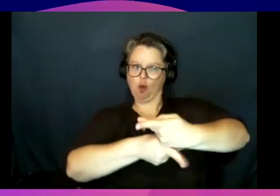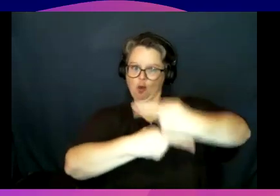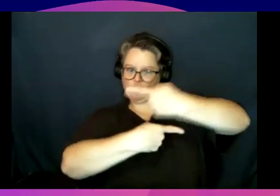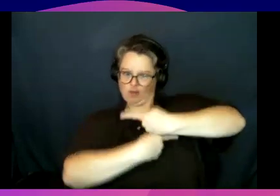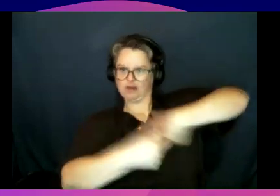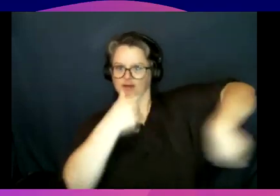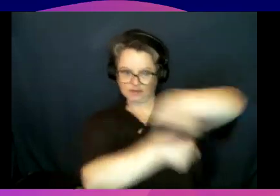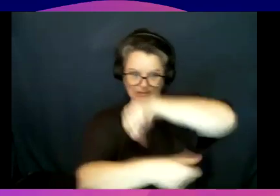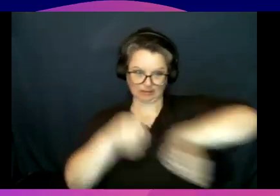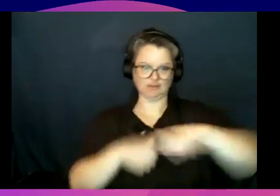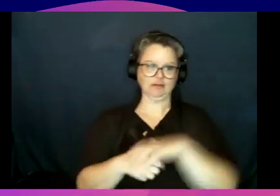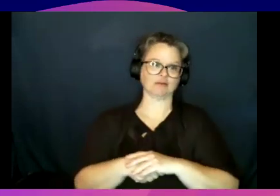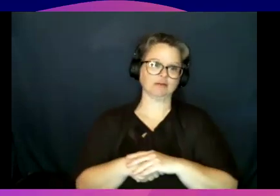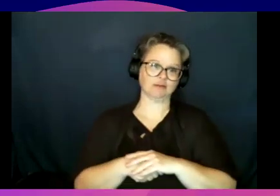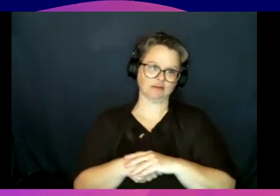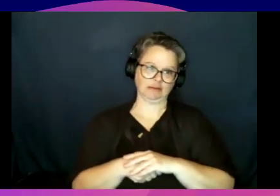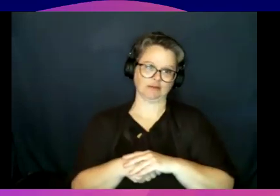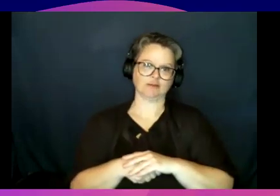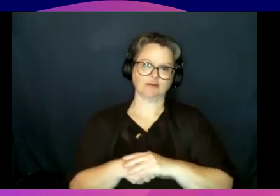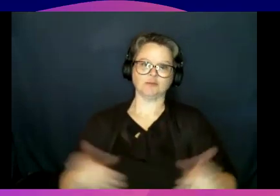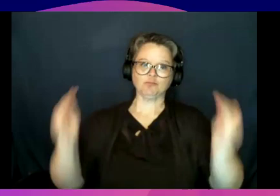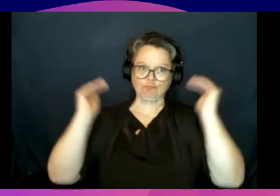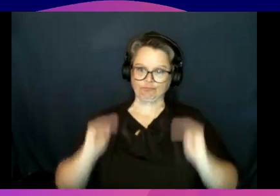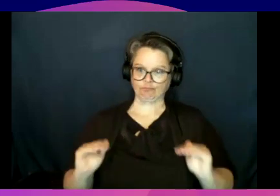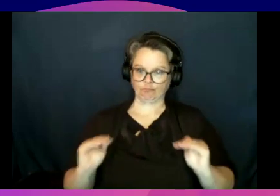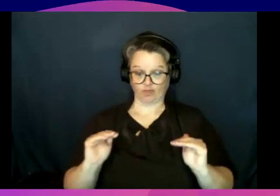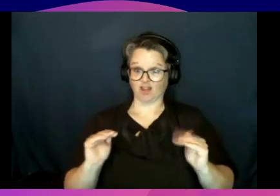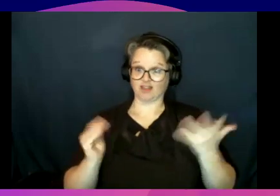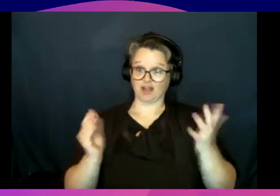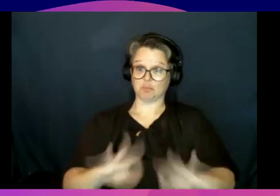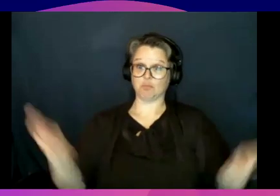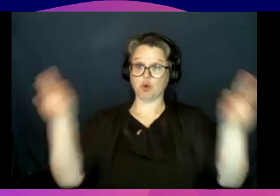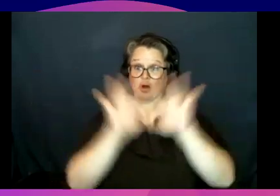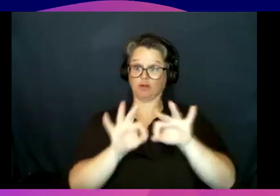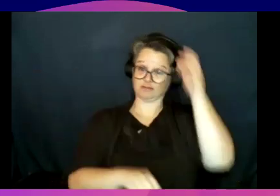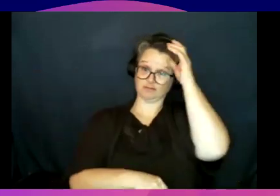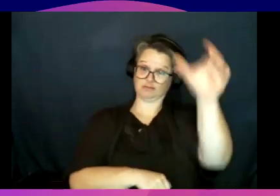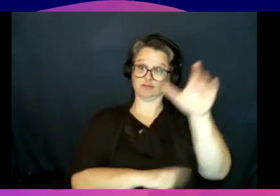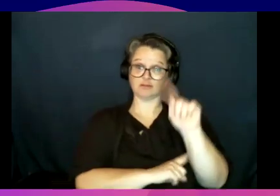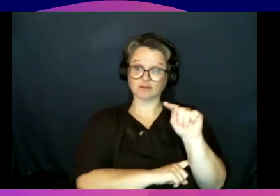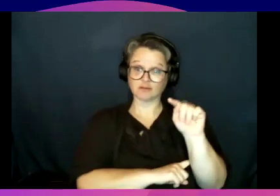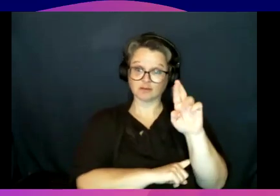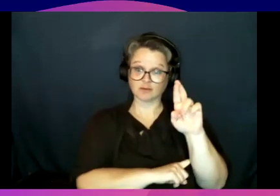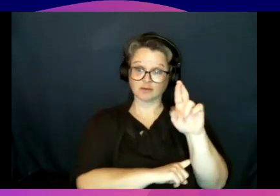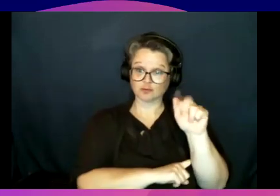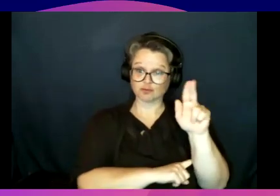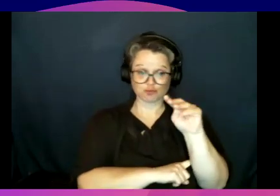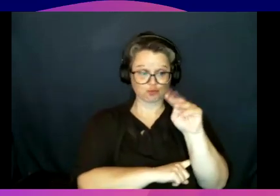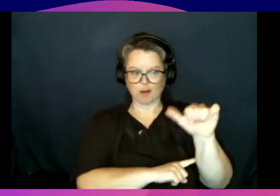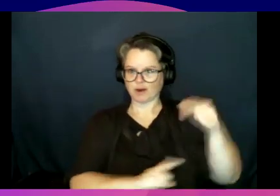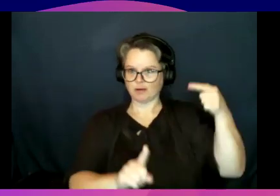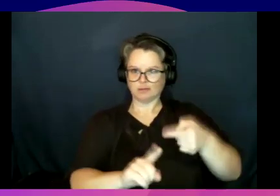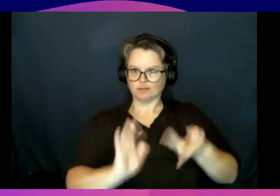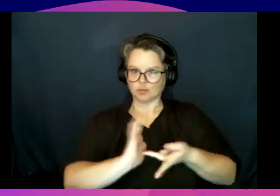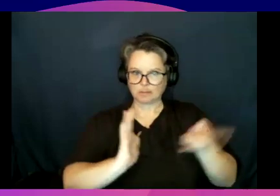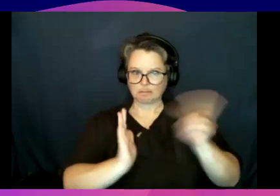and the structural barriers to support. Of course, with the people at the center of our care, of course, for the people who are accessing our